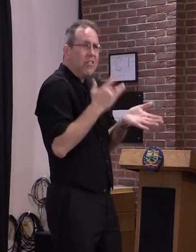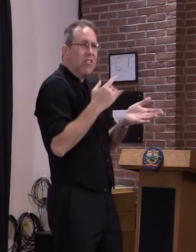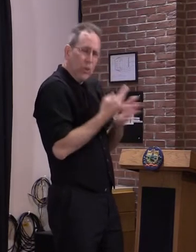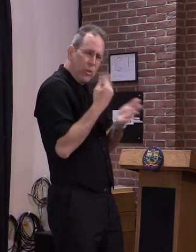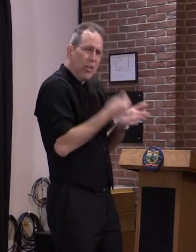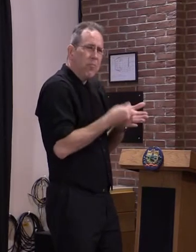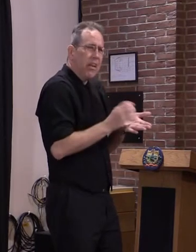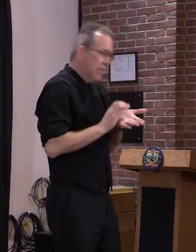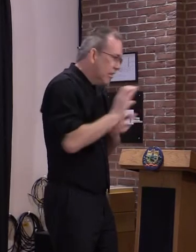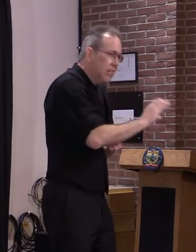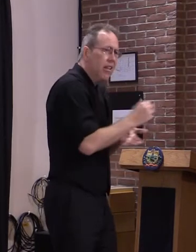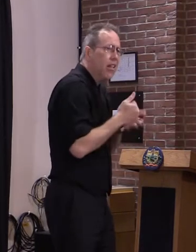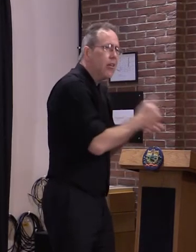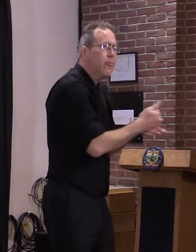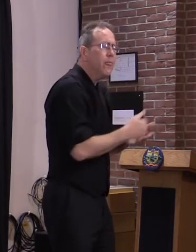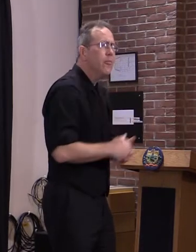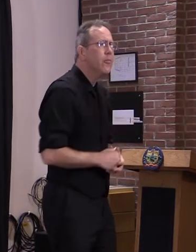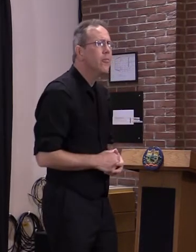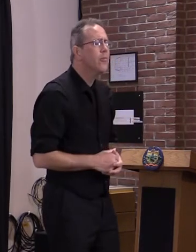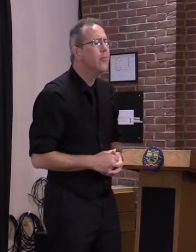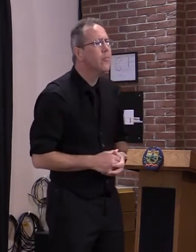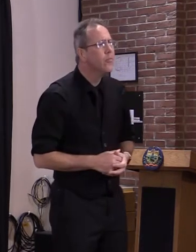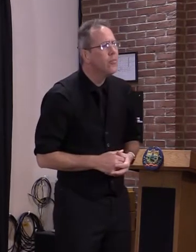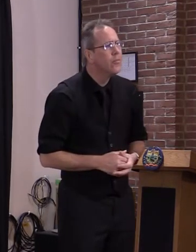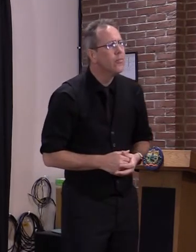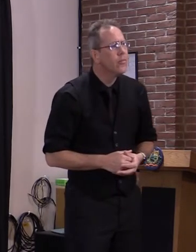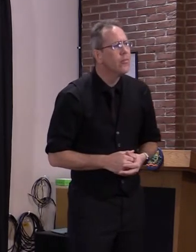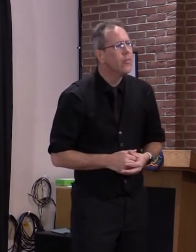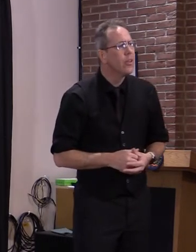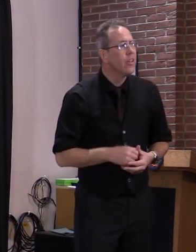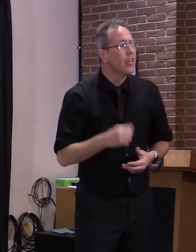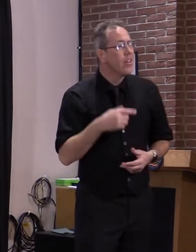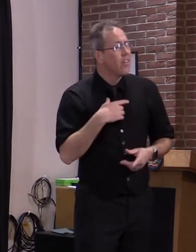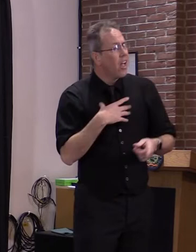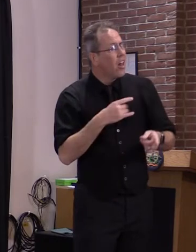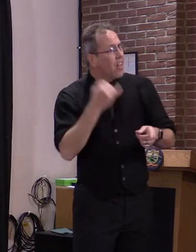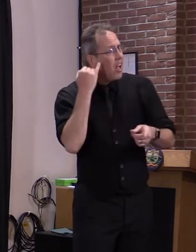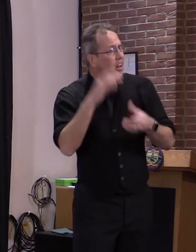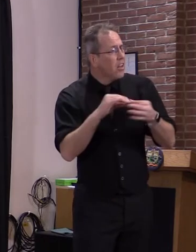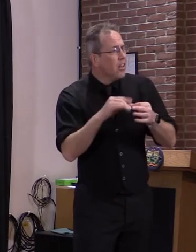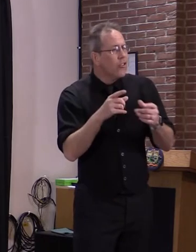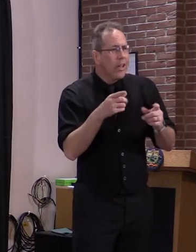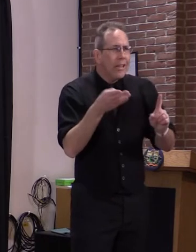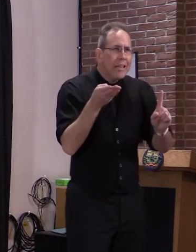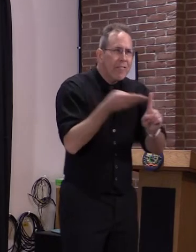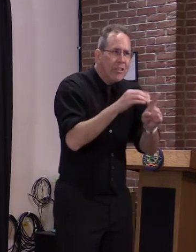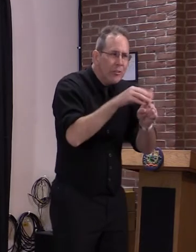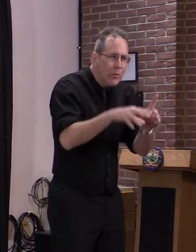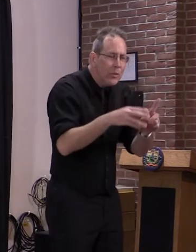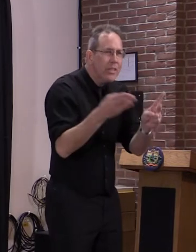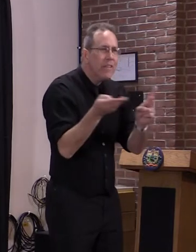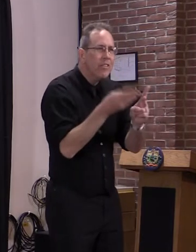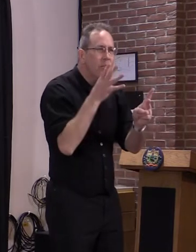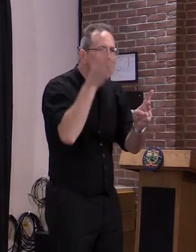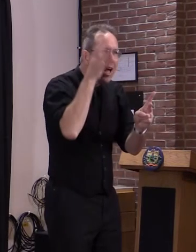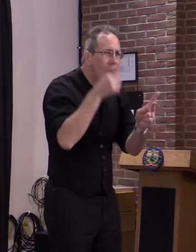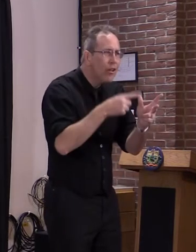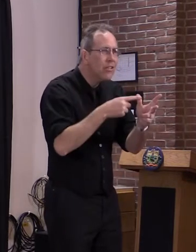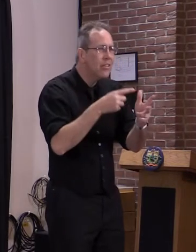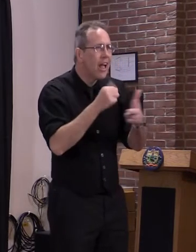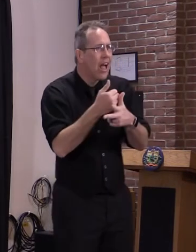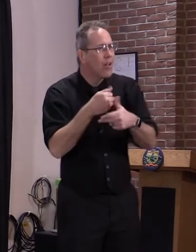of eliminating barriers as a useful one. We have several other policy proposals in play with the